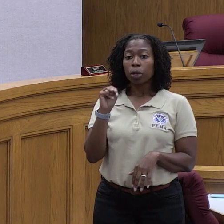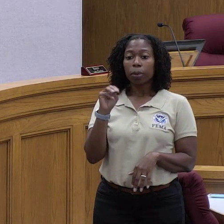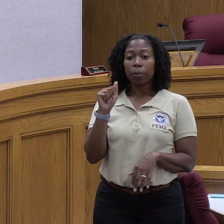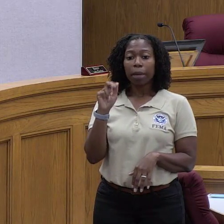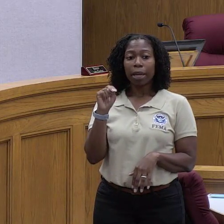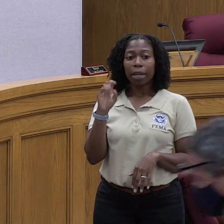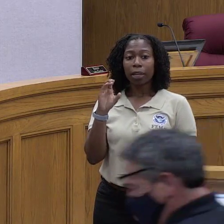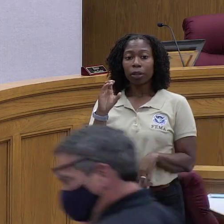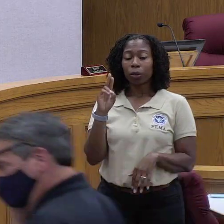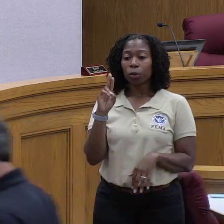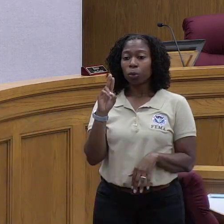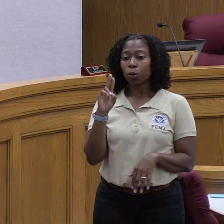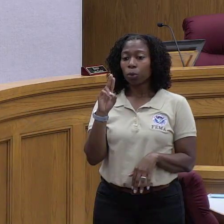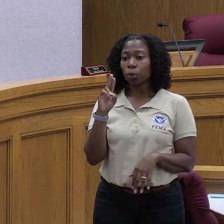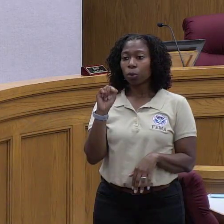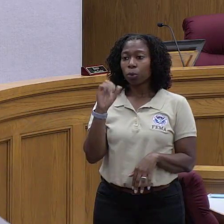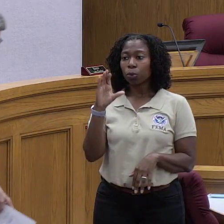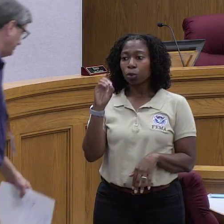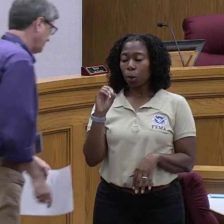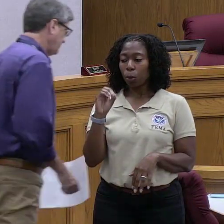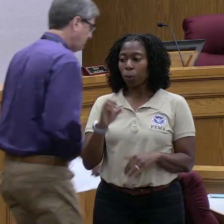curfew.